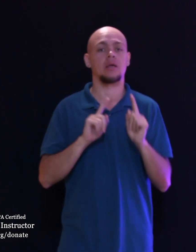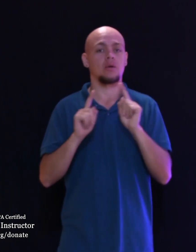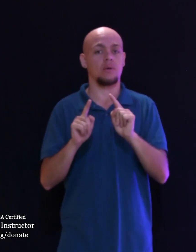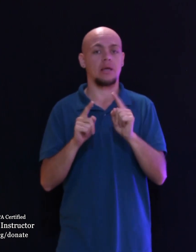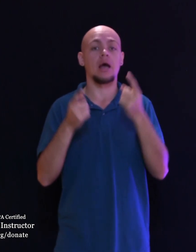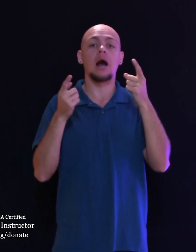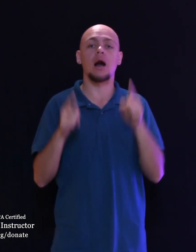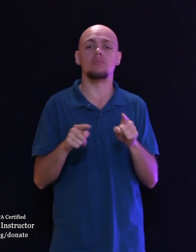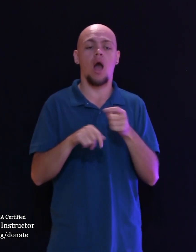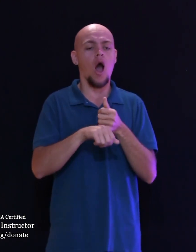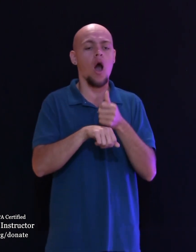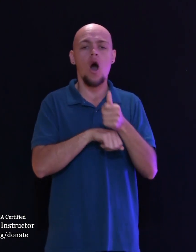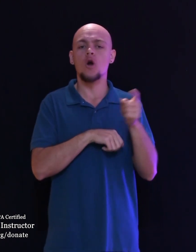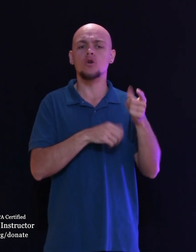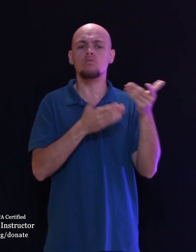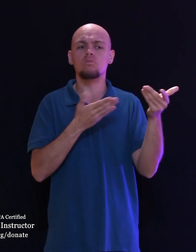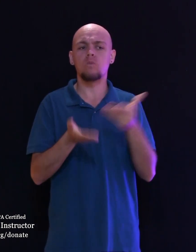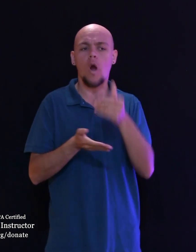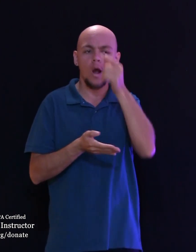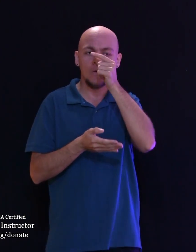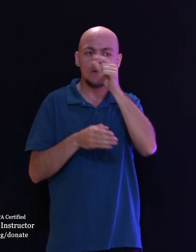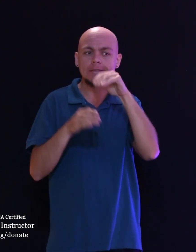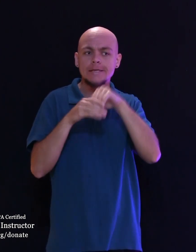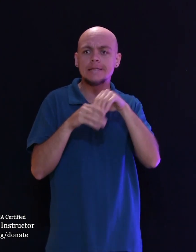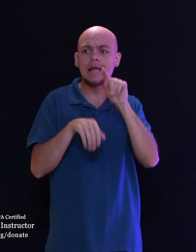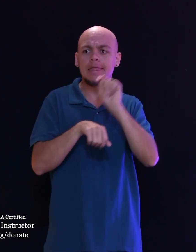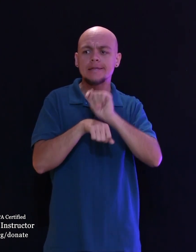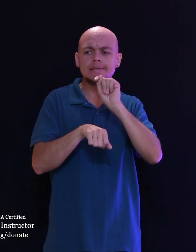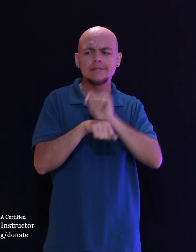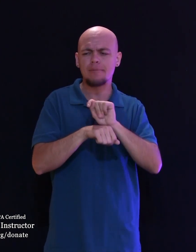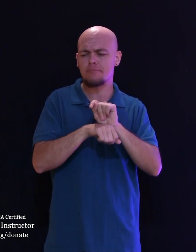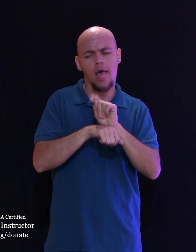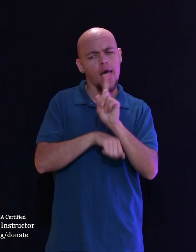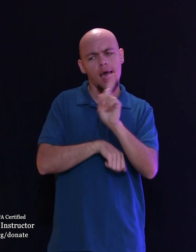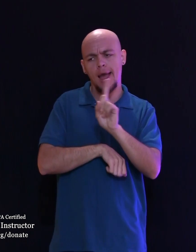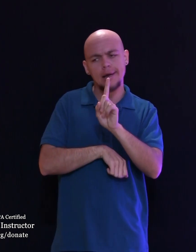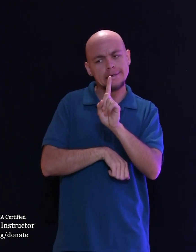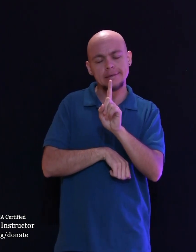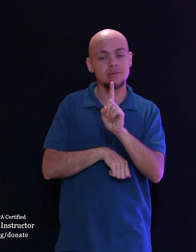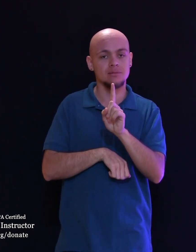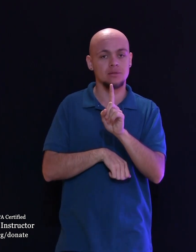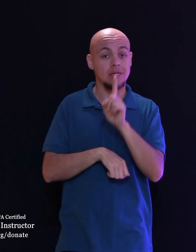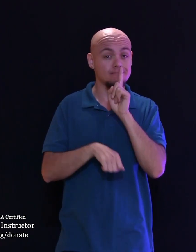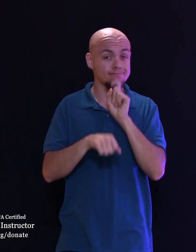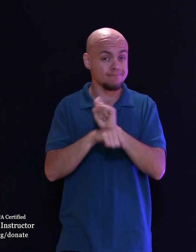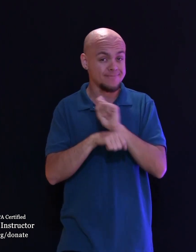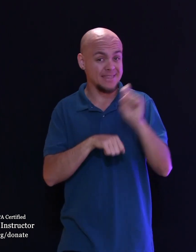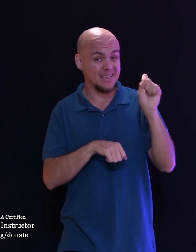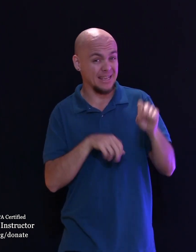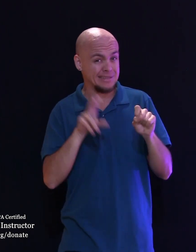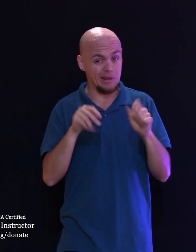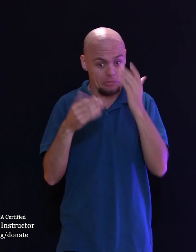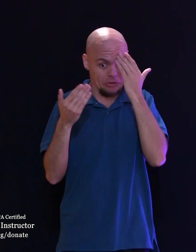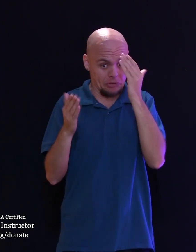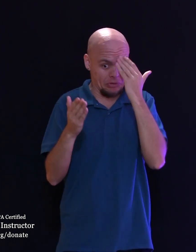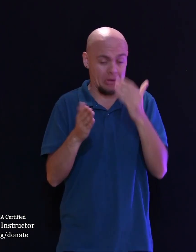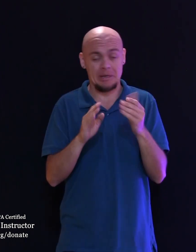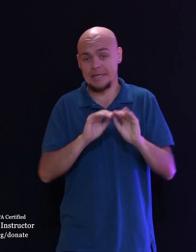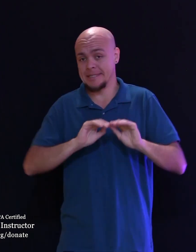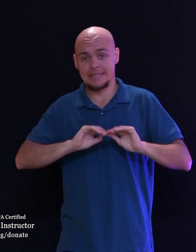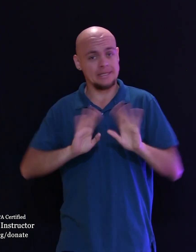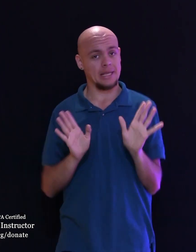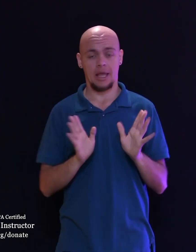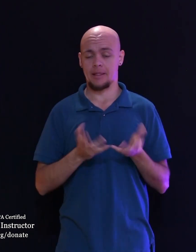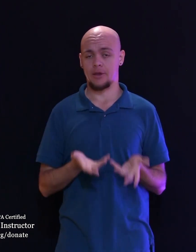actually did it or not is questionable. The Bible's not clear. That's in Acts chapter 21. And he was placed under house arrest until